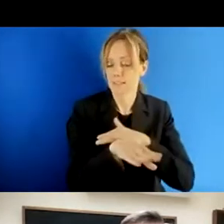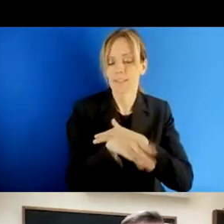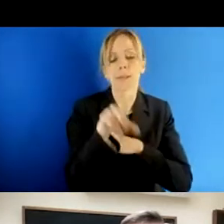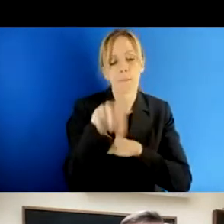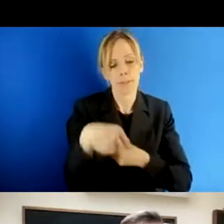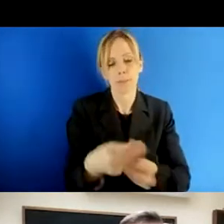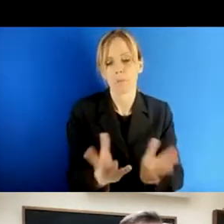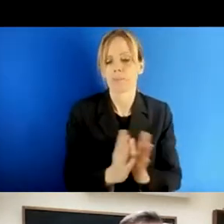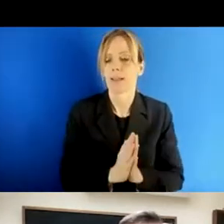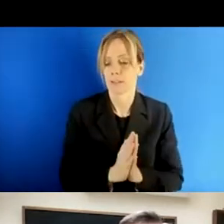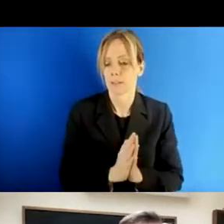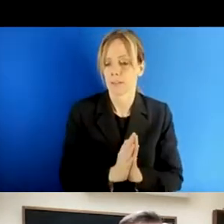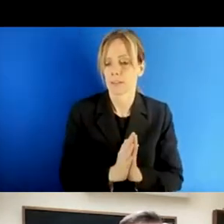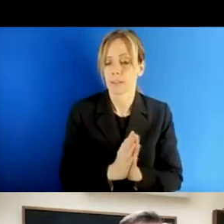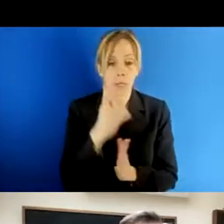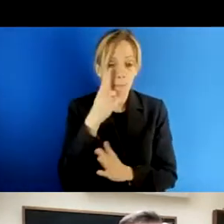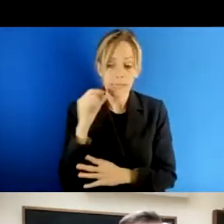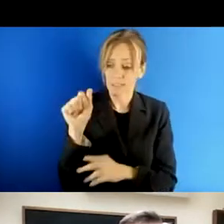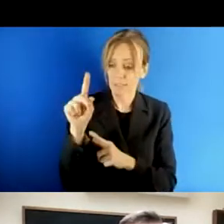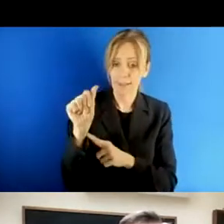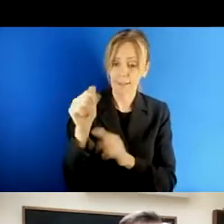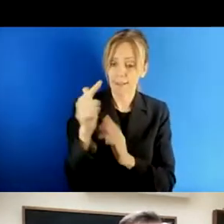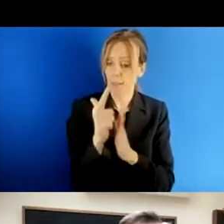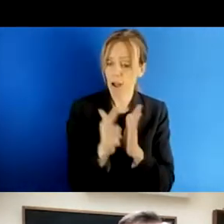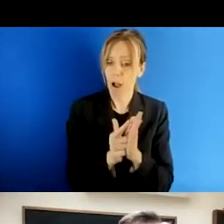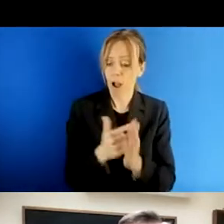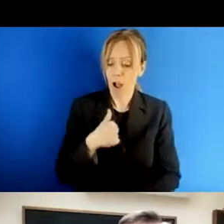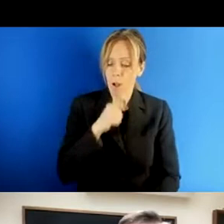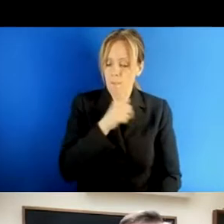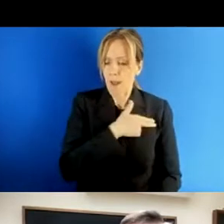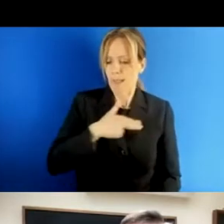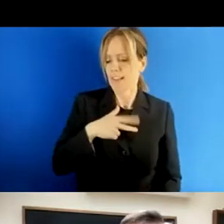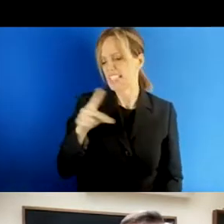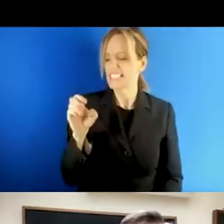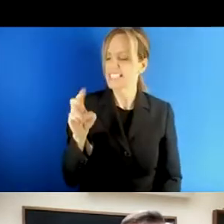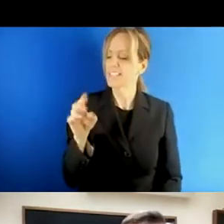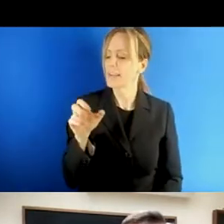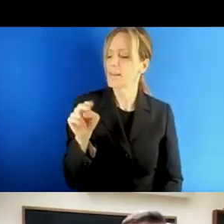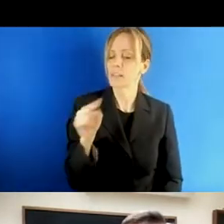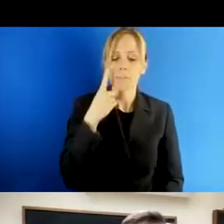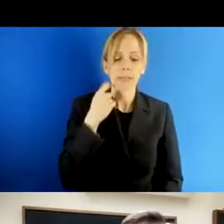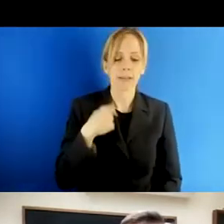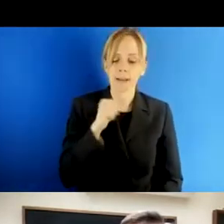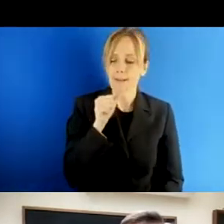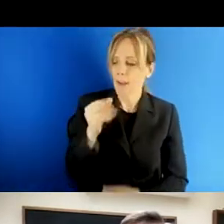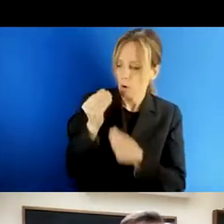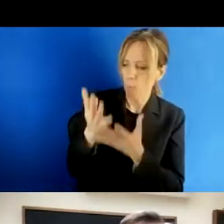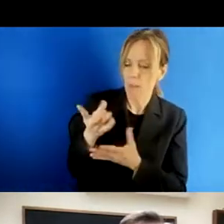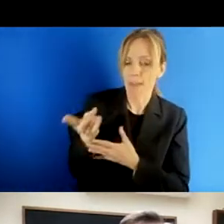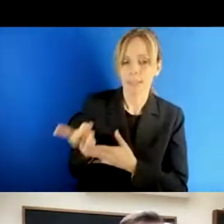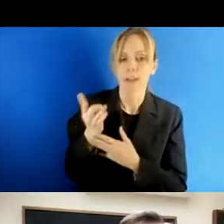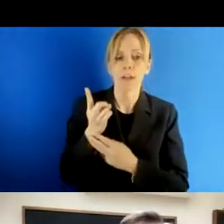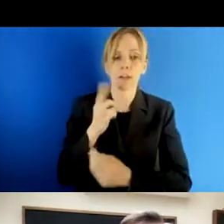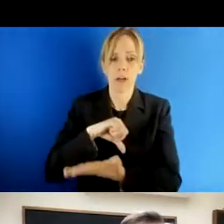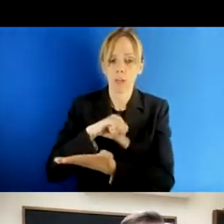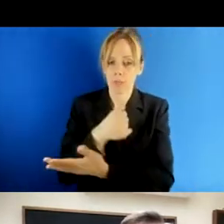Because of the ADA, I don't have to accept being labeled as a deviant for disobeying the legitimate authority of the professor to